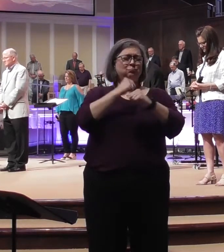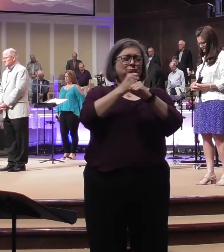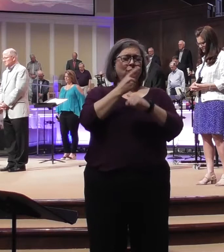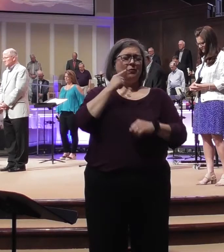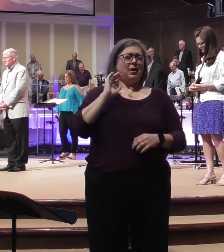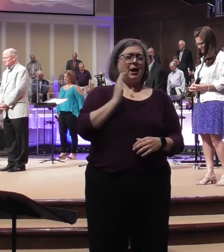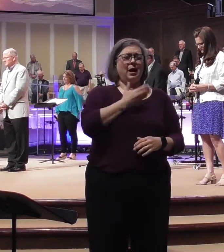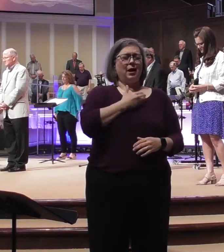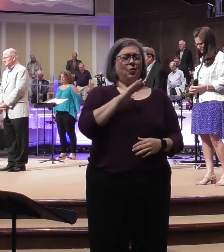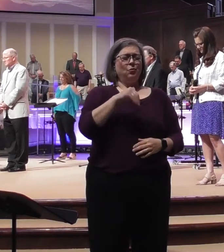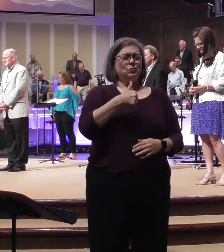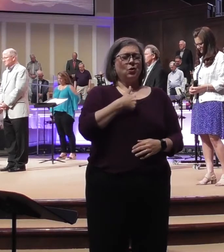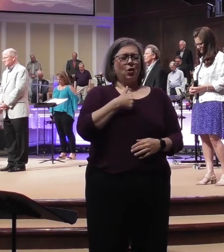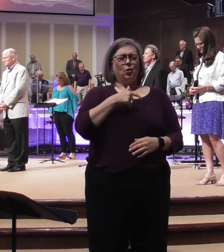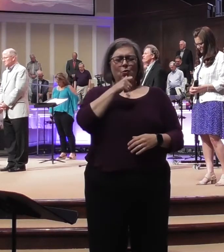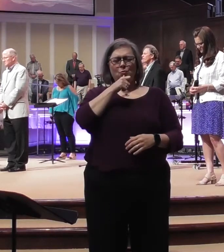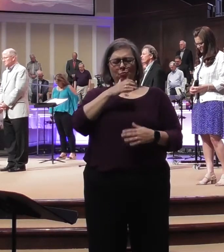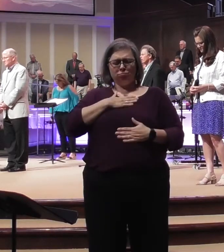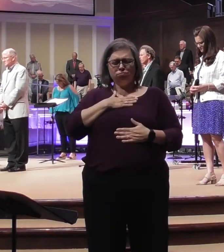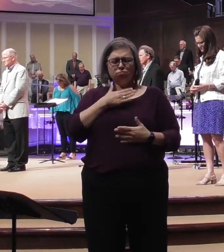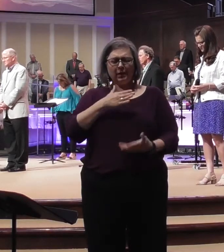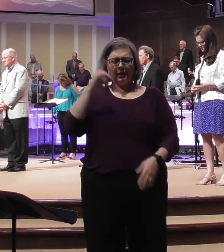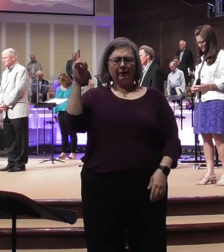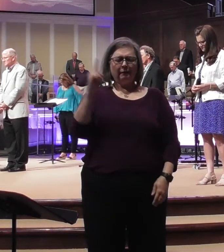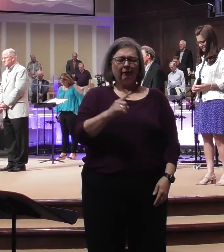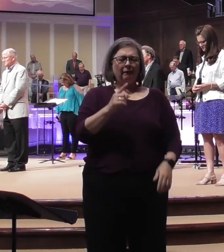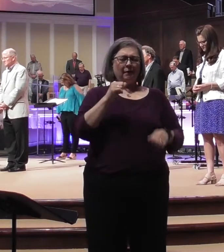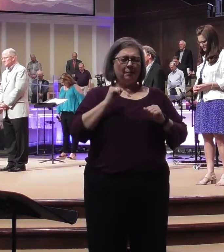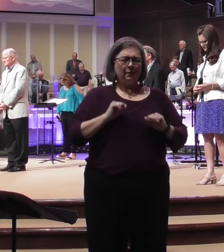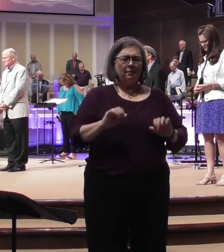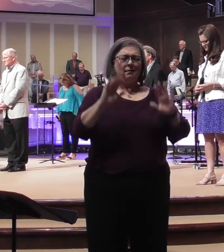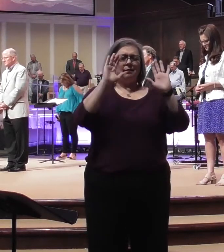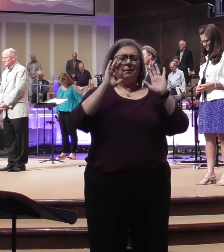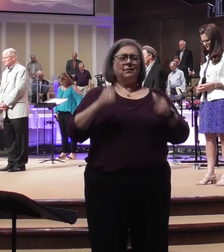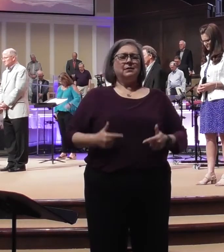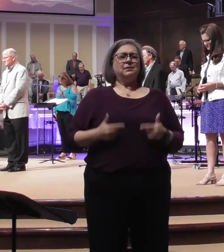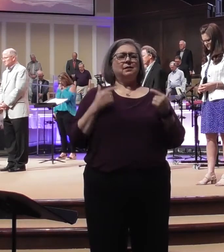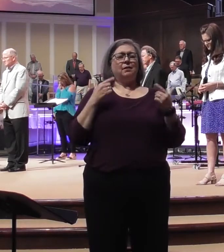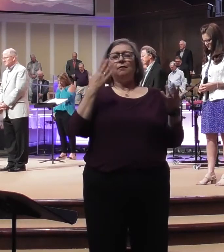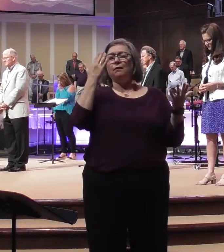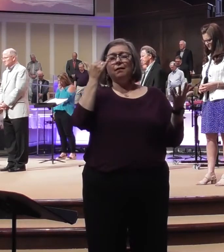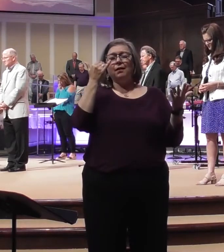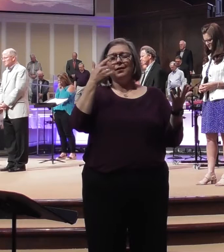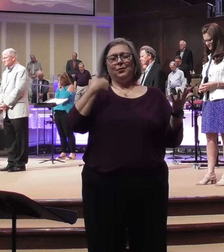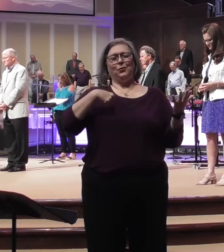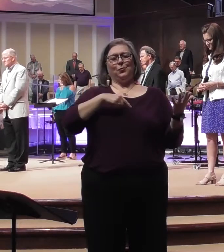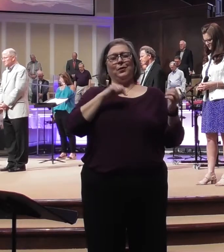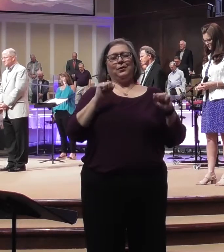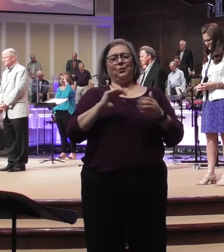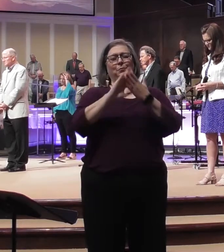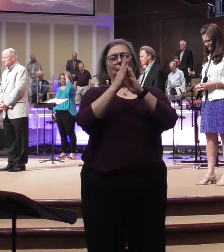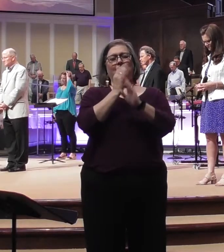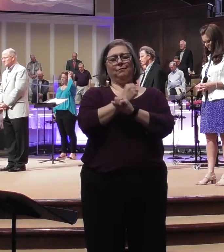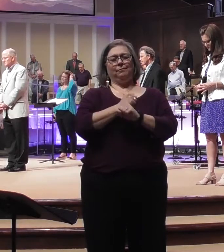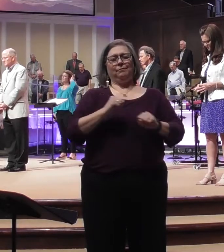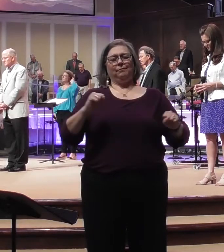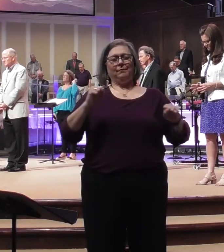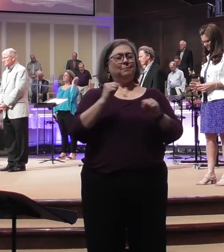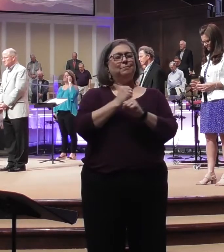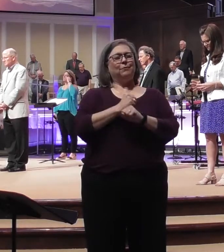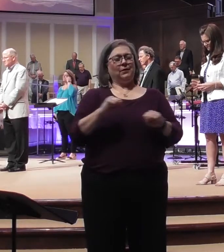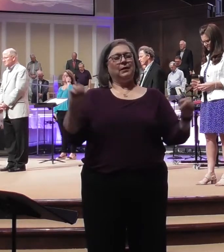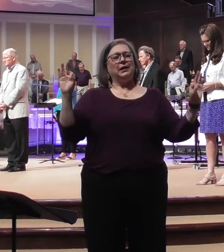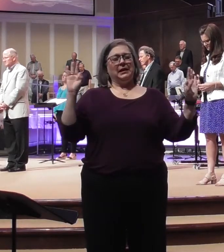who willingly laid his life down so that we might be free. And we acknowledge that this